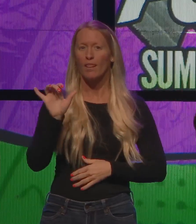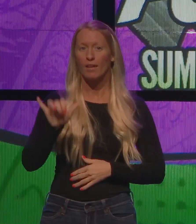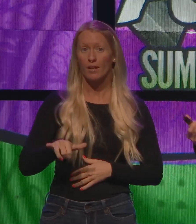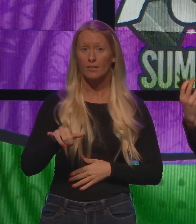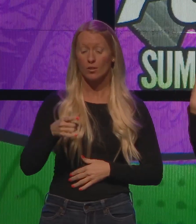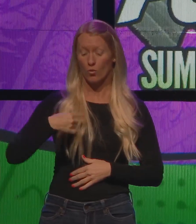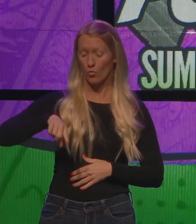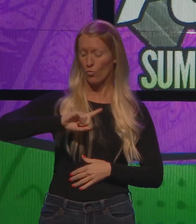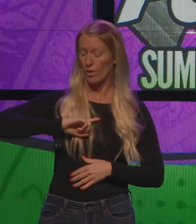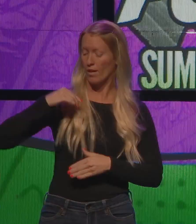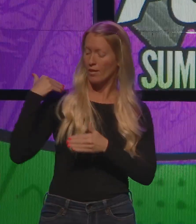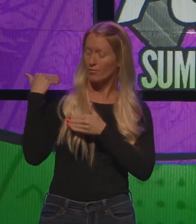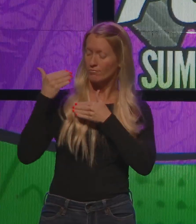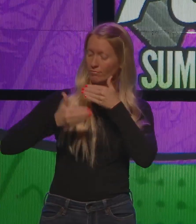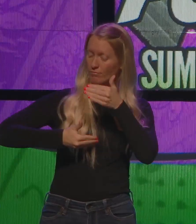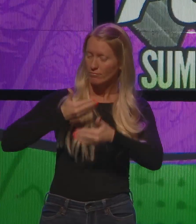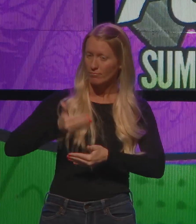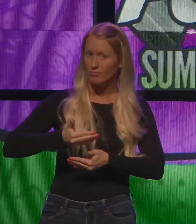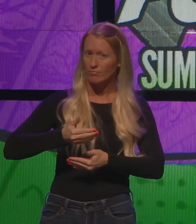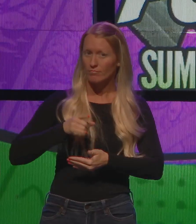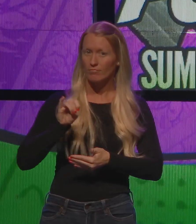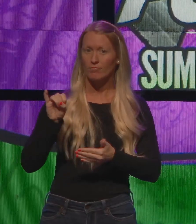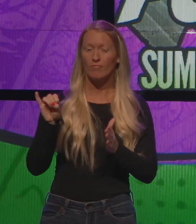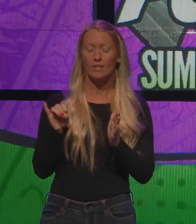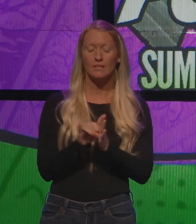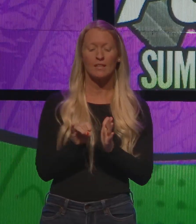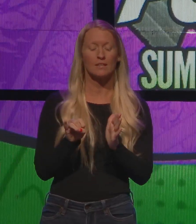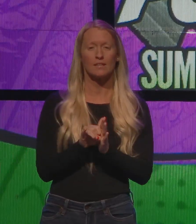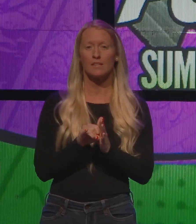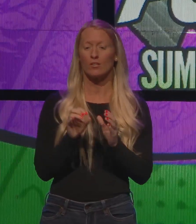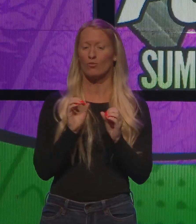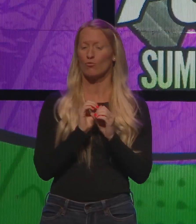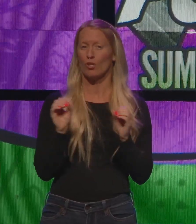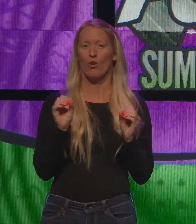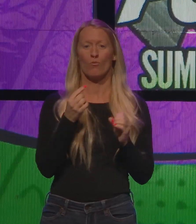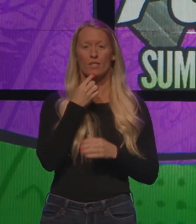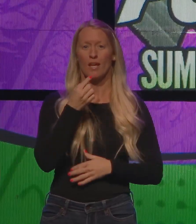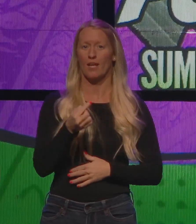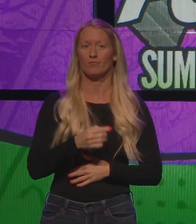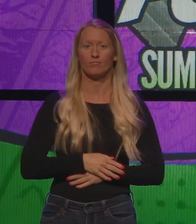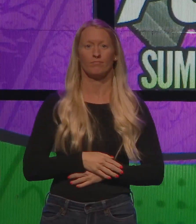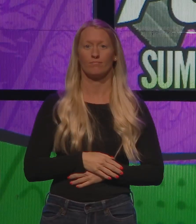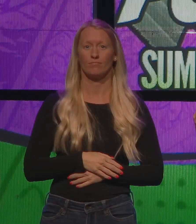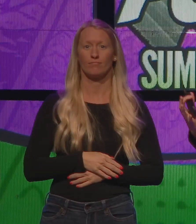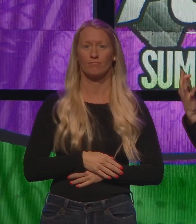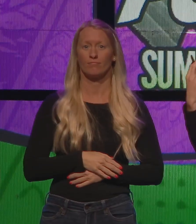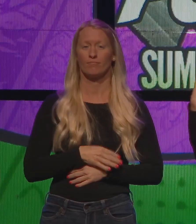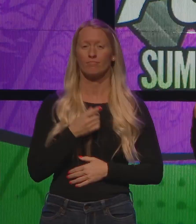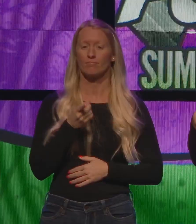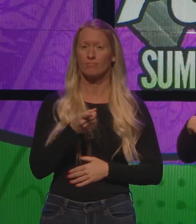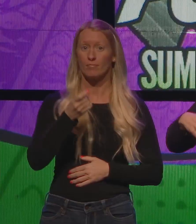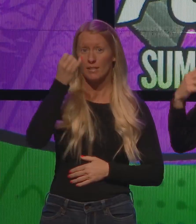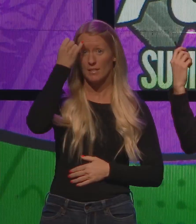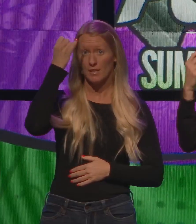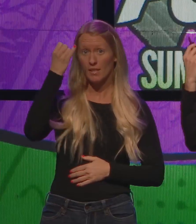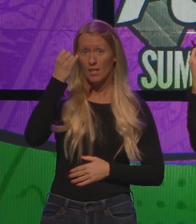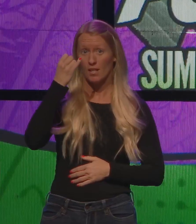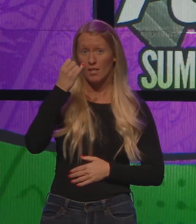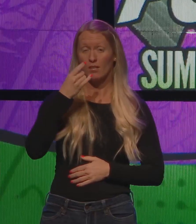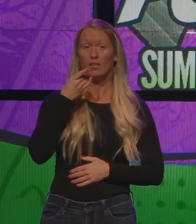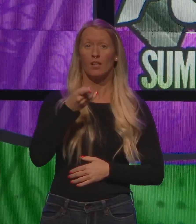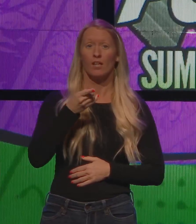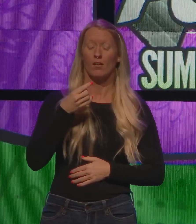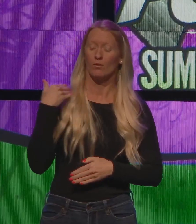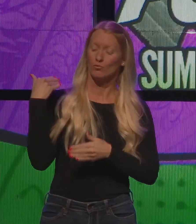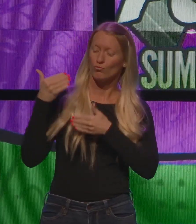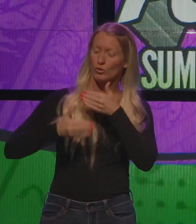have taken on this identity that we have no say in. This is the idea of original sin. This is the idea of, are we